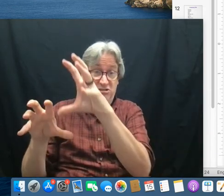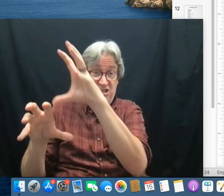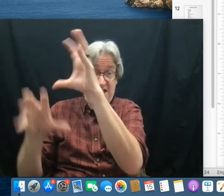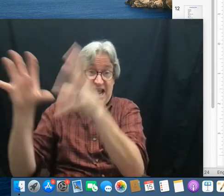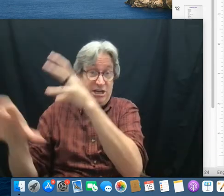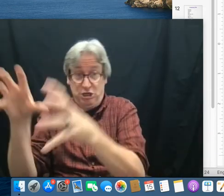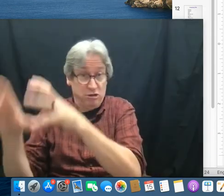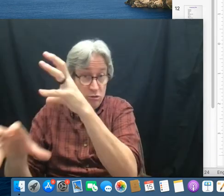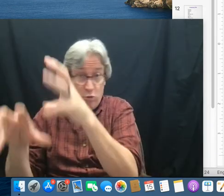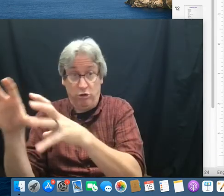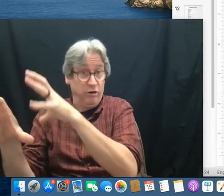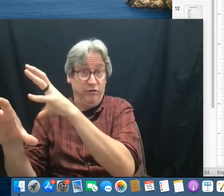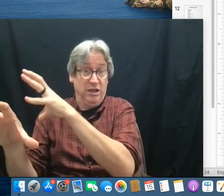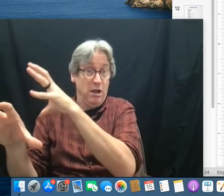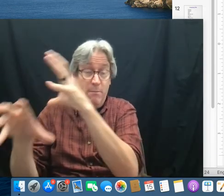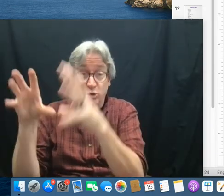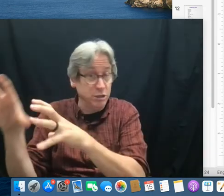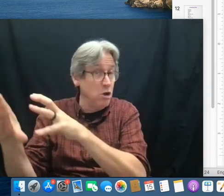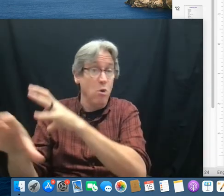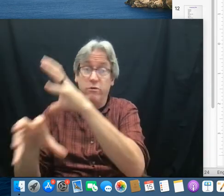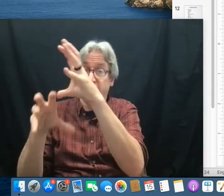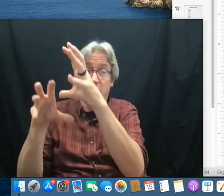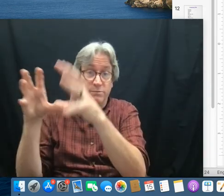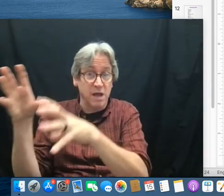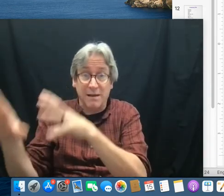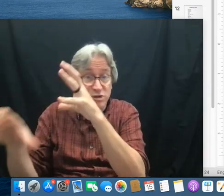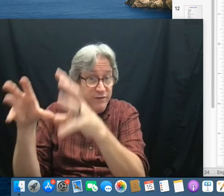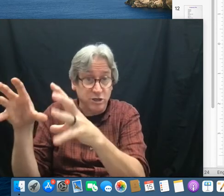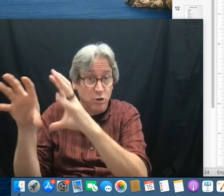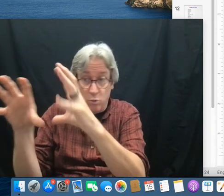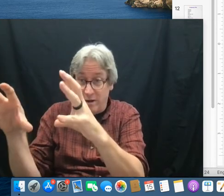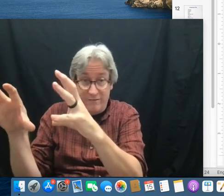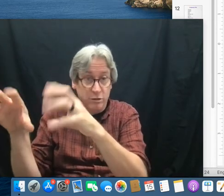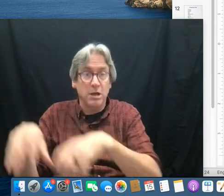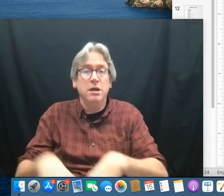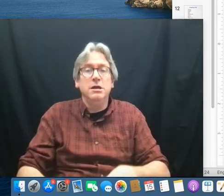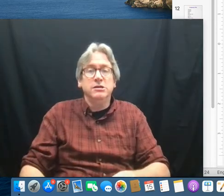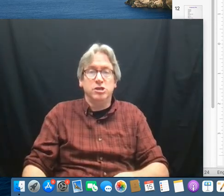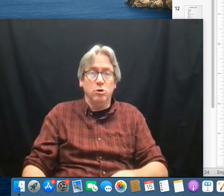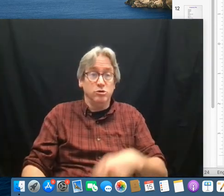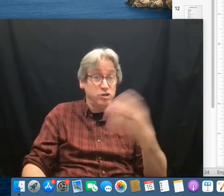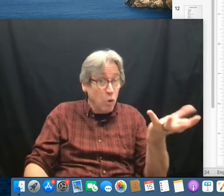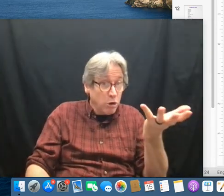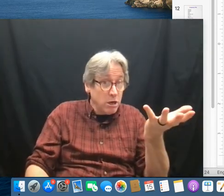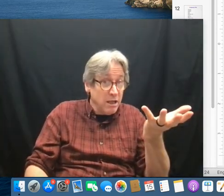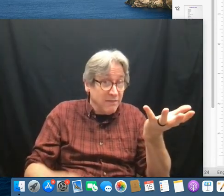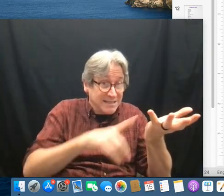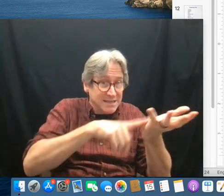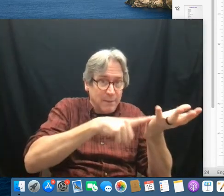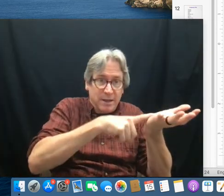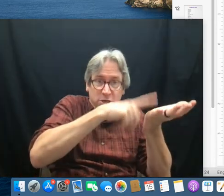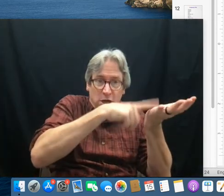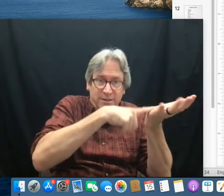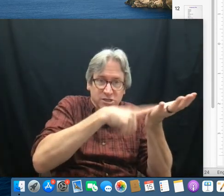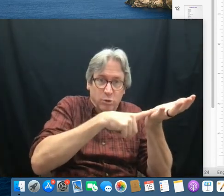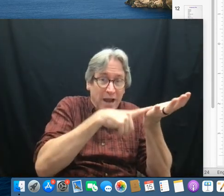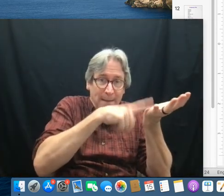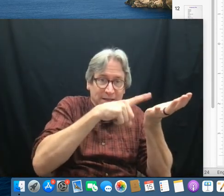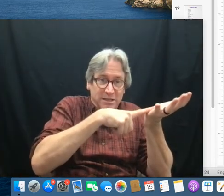what's the subject, what's the object, it can be confusing. But if you can say, oh, okay, this is what I'm talking